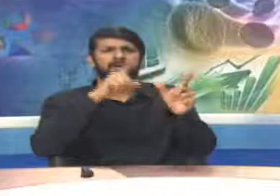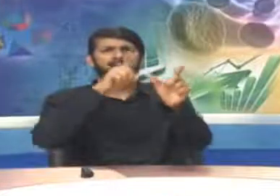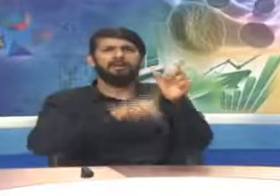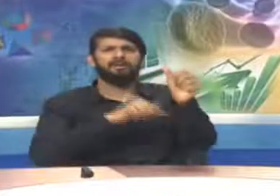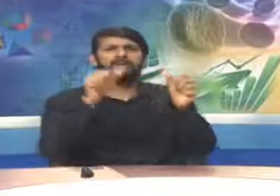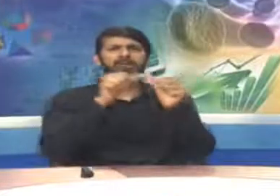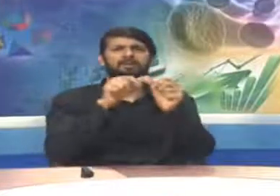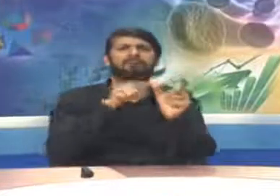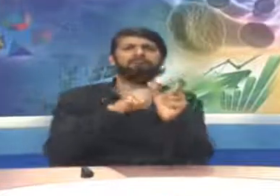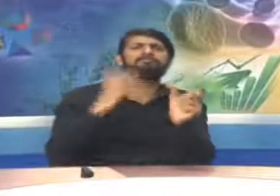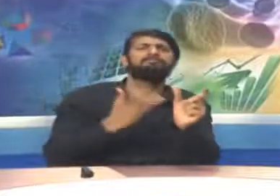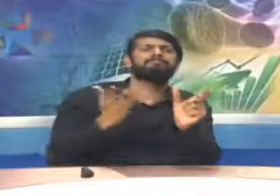Gandhiji advocated